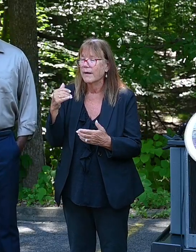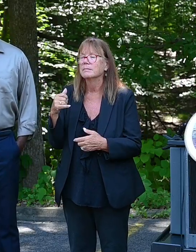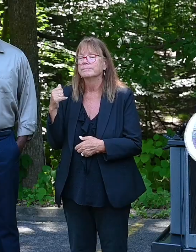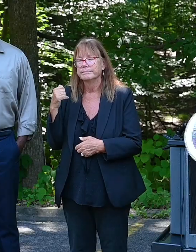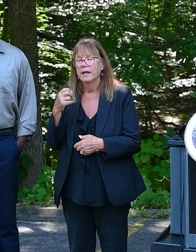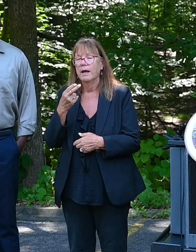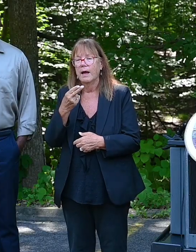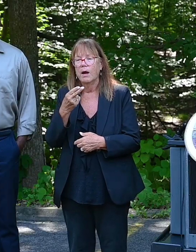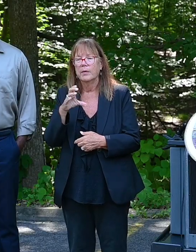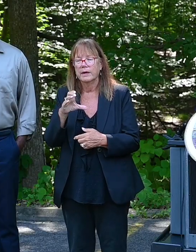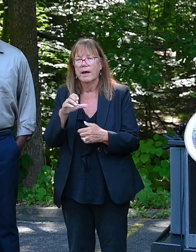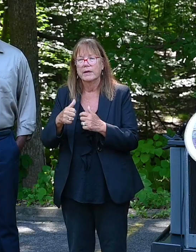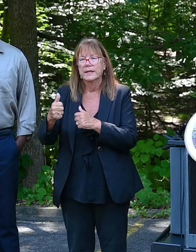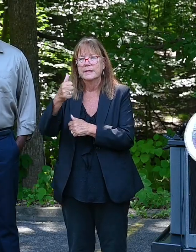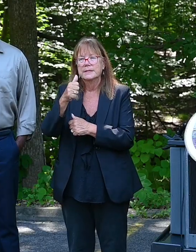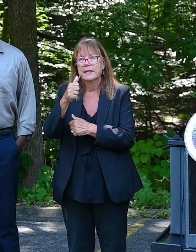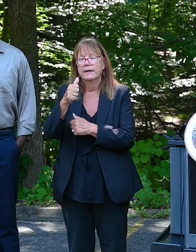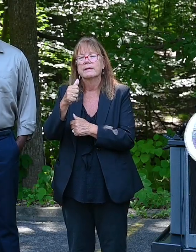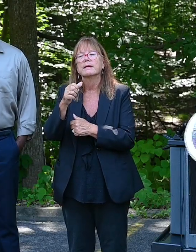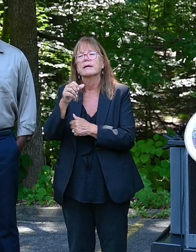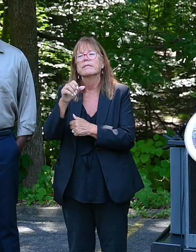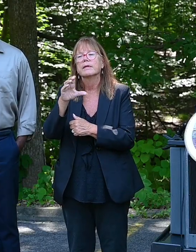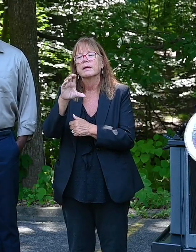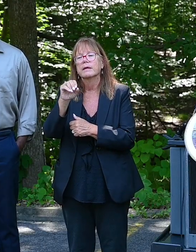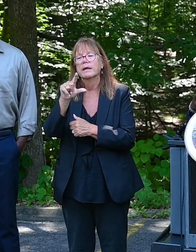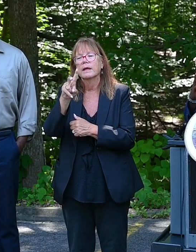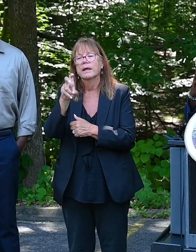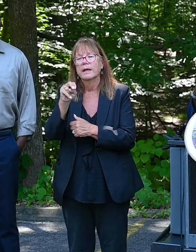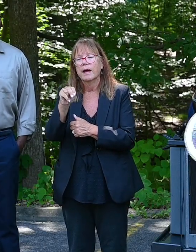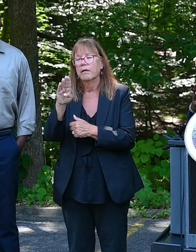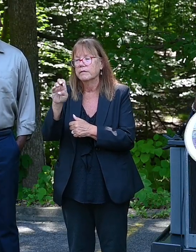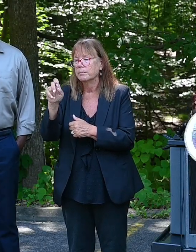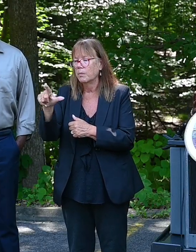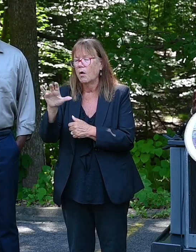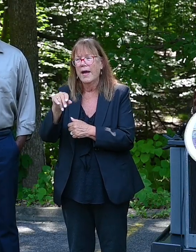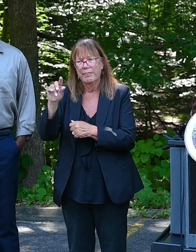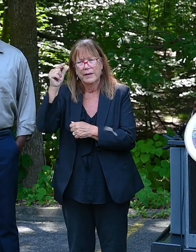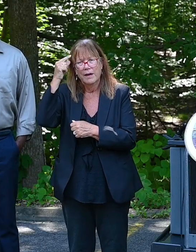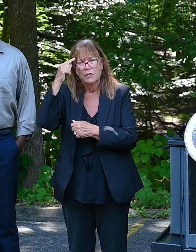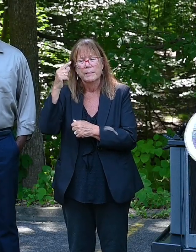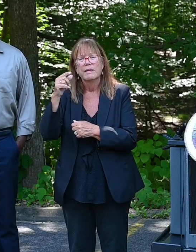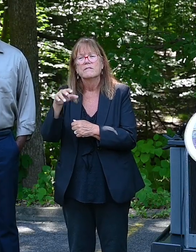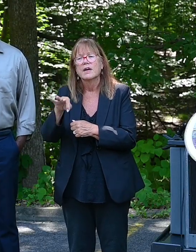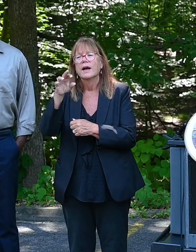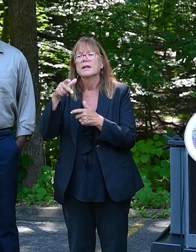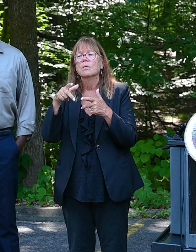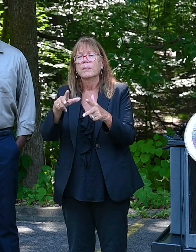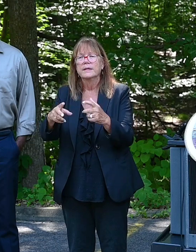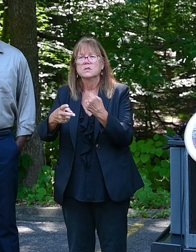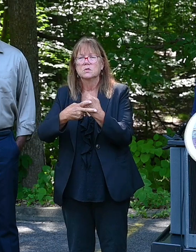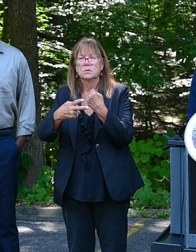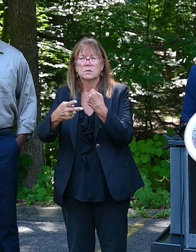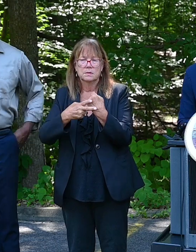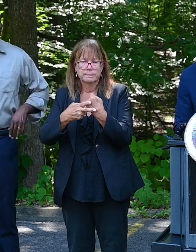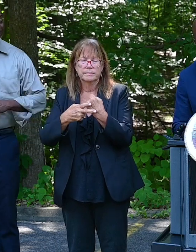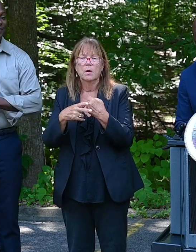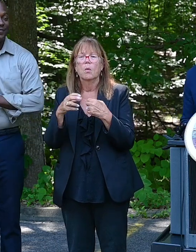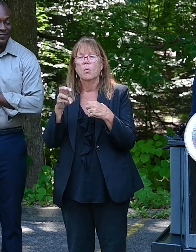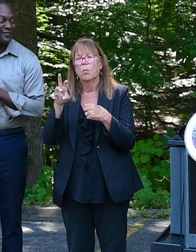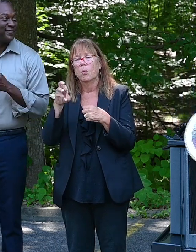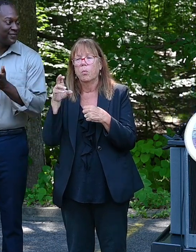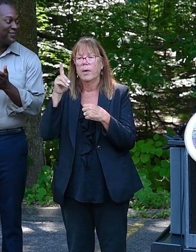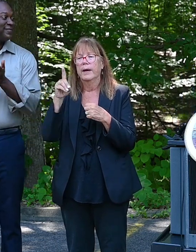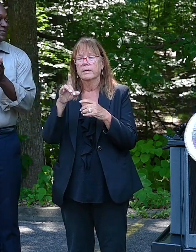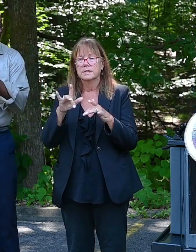Howard County government and their innovative vision to continue to find ways to preserve wild spaces. Thank you.